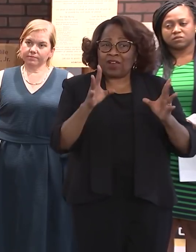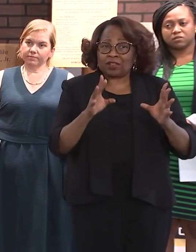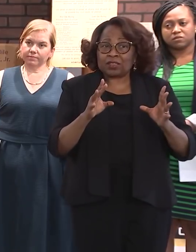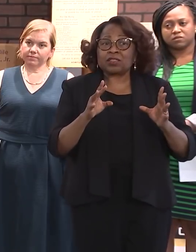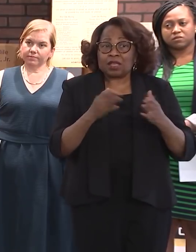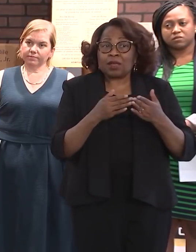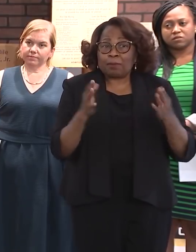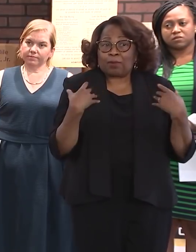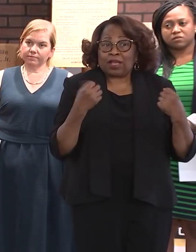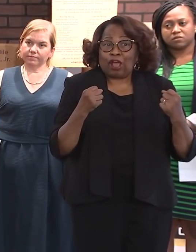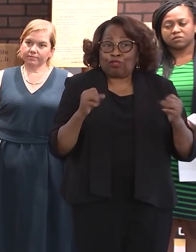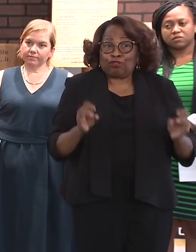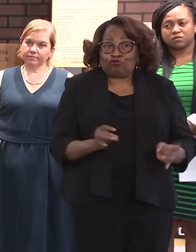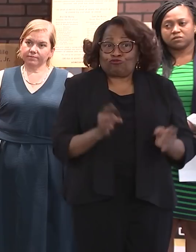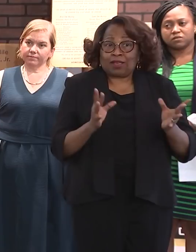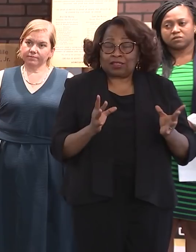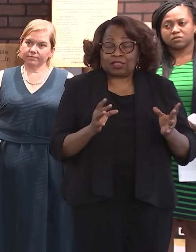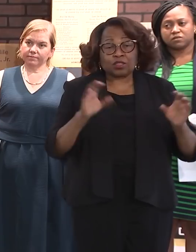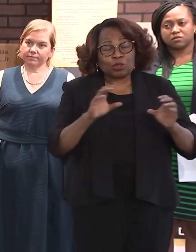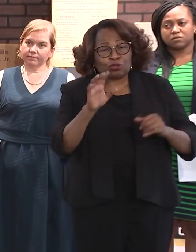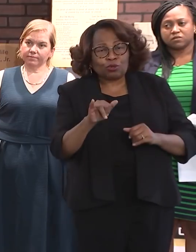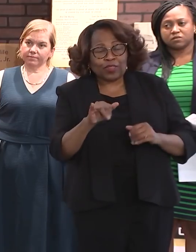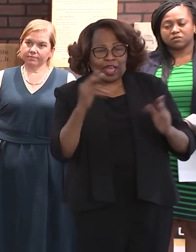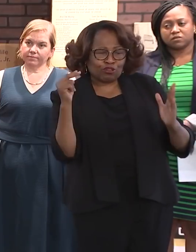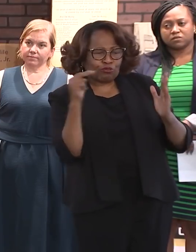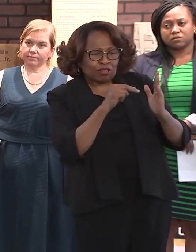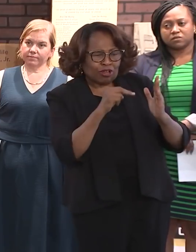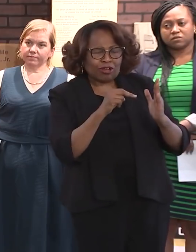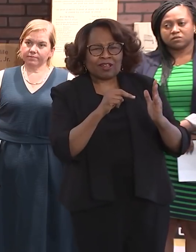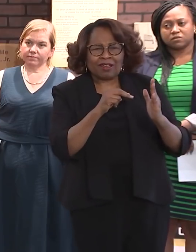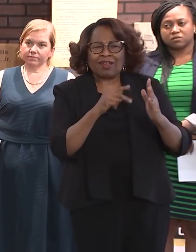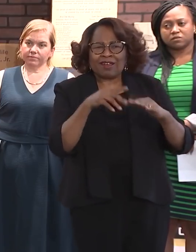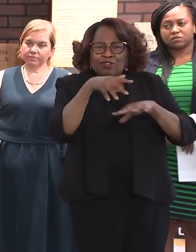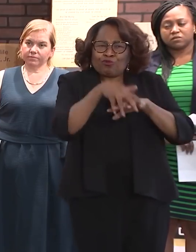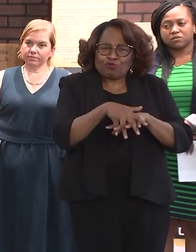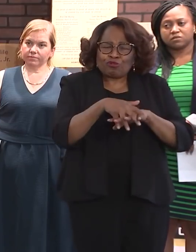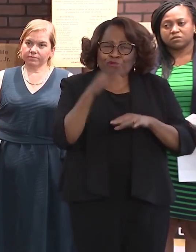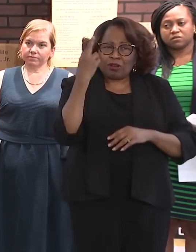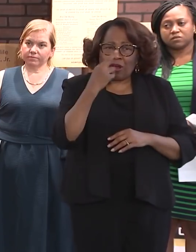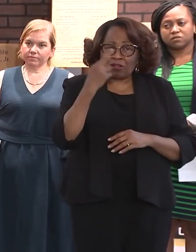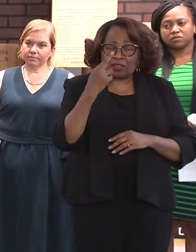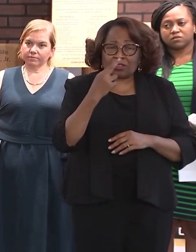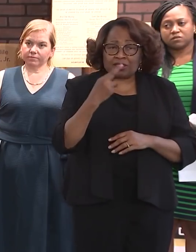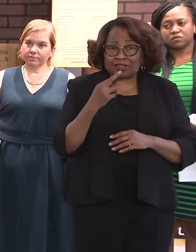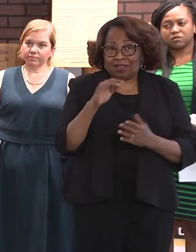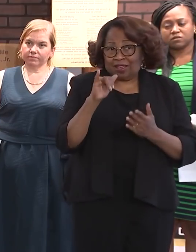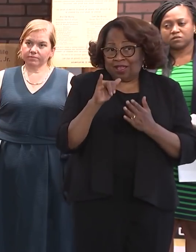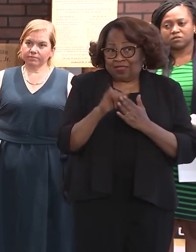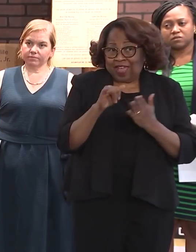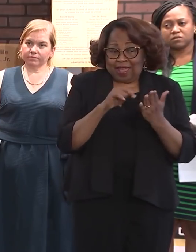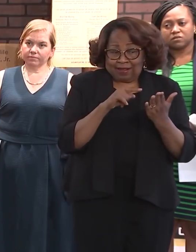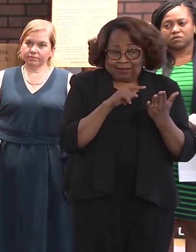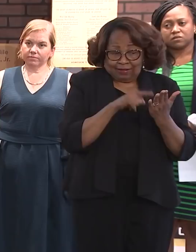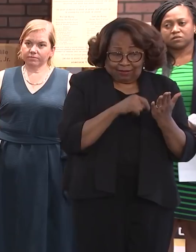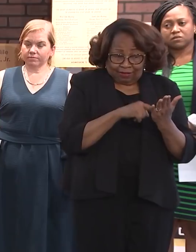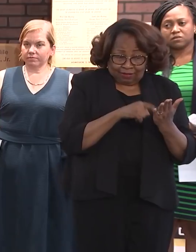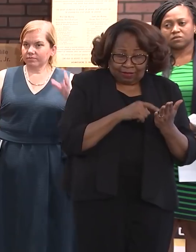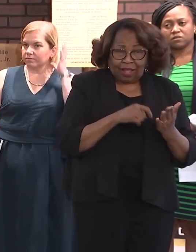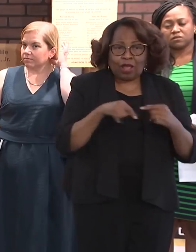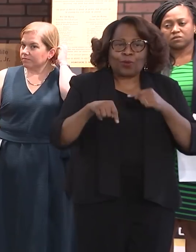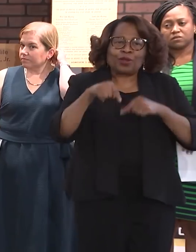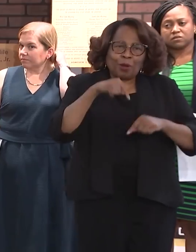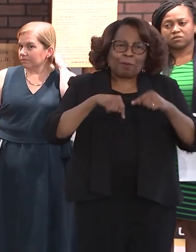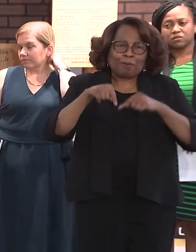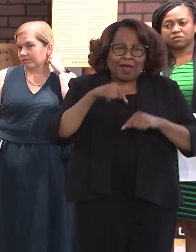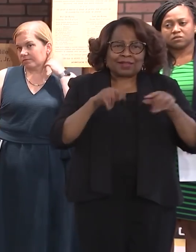health crisis. And when you do that, you look at the root causes. That examination leads us right back to the same